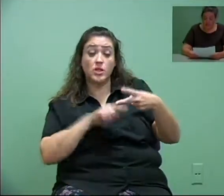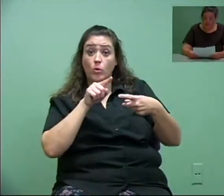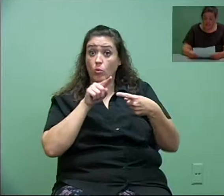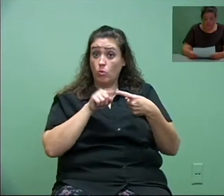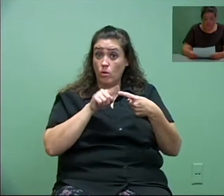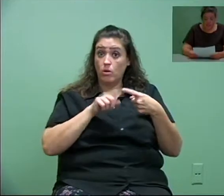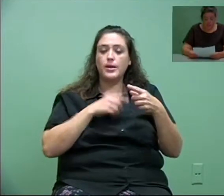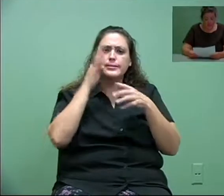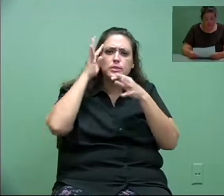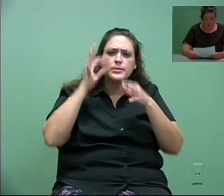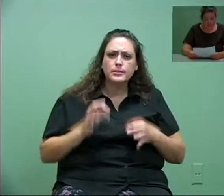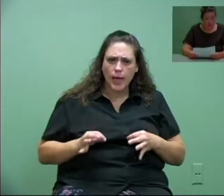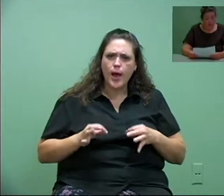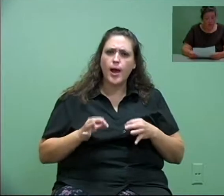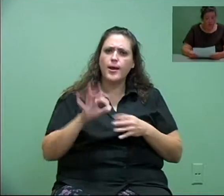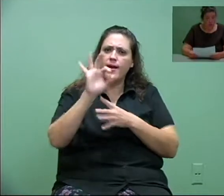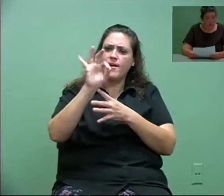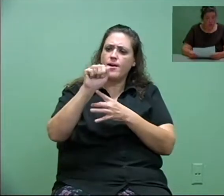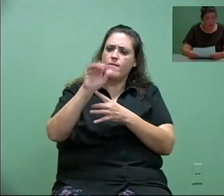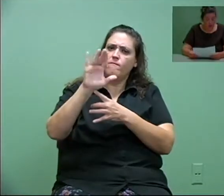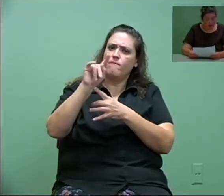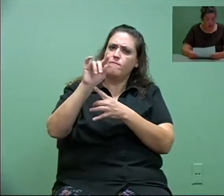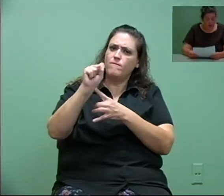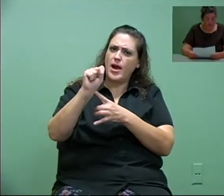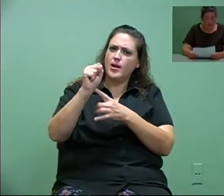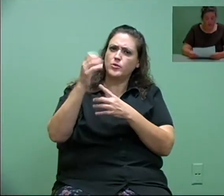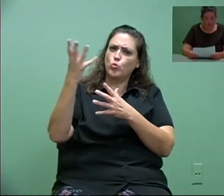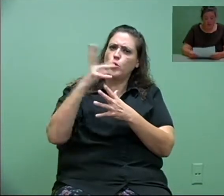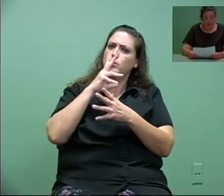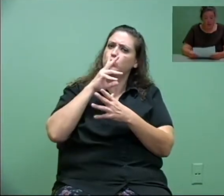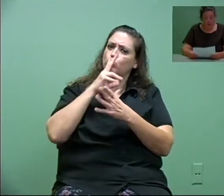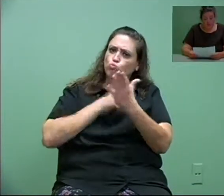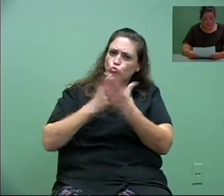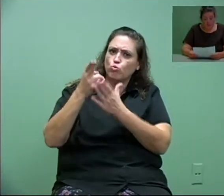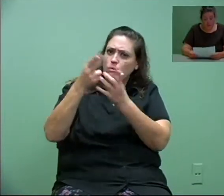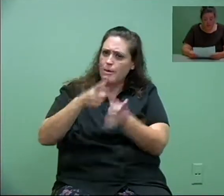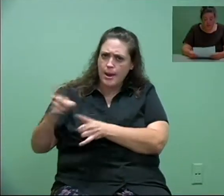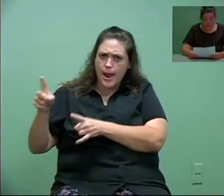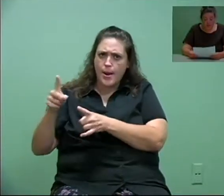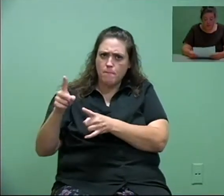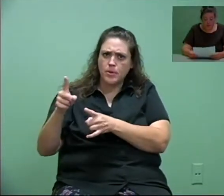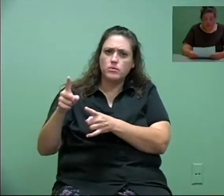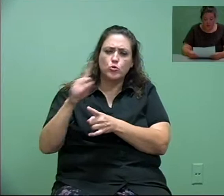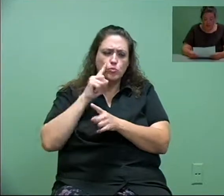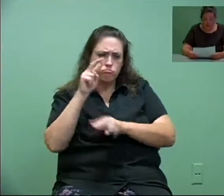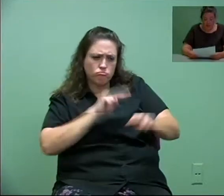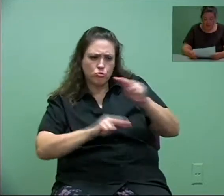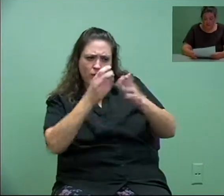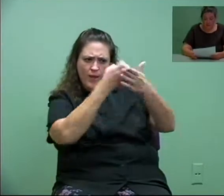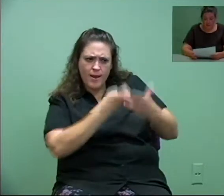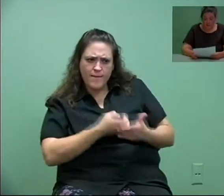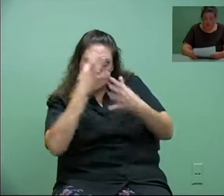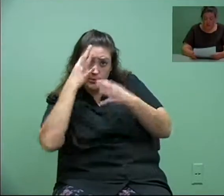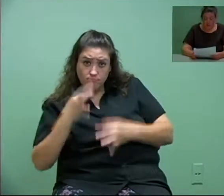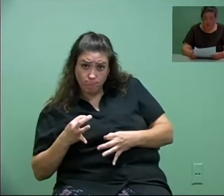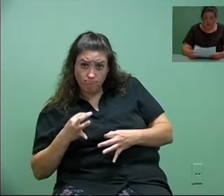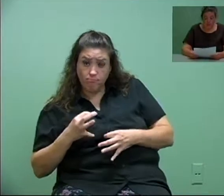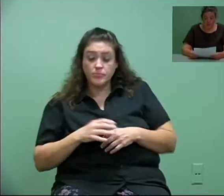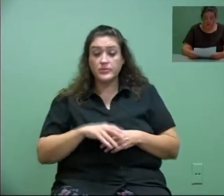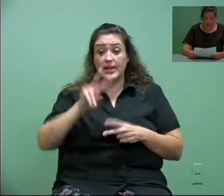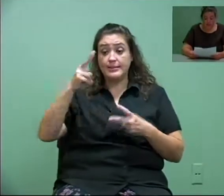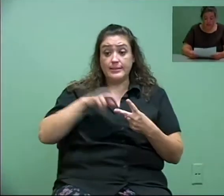are. Deciding what the facts are is your job, not mine. The second duty is to take the law I give you in